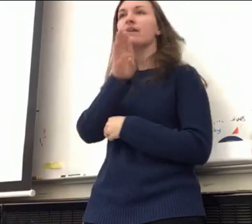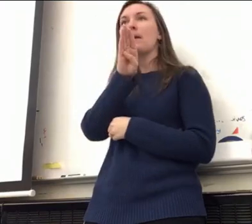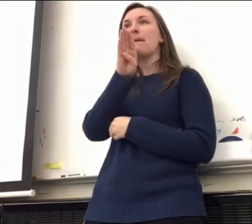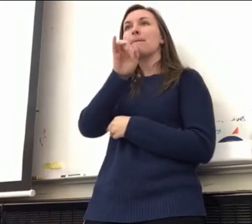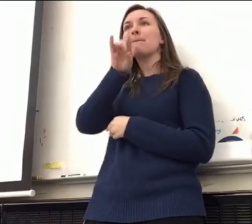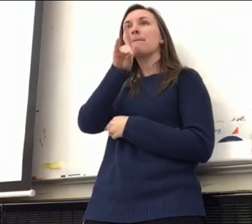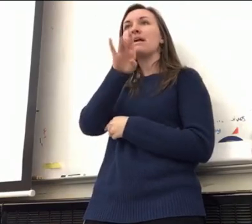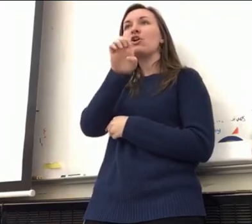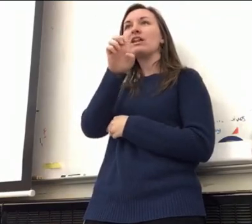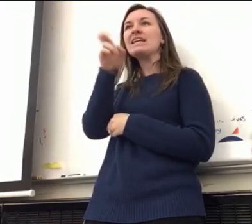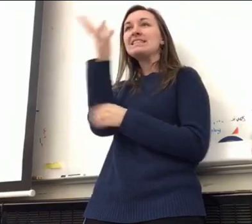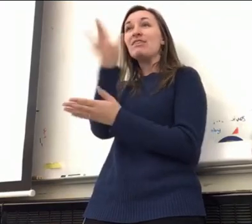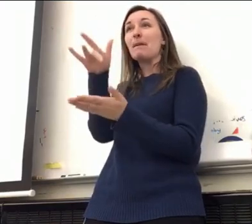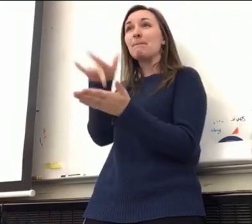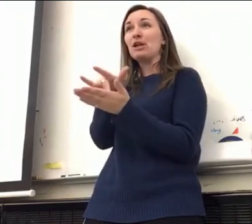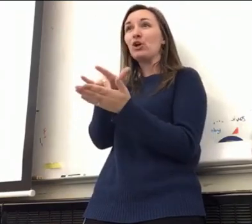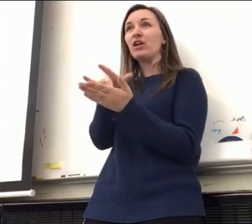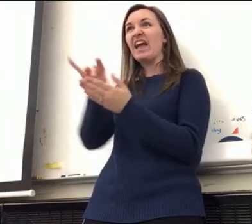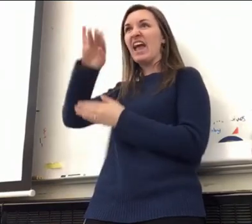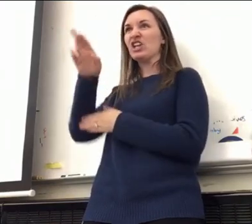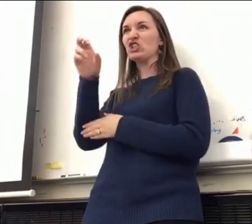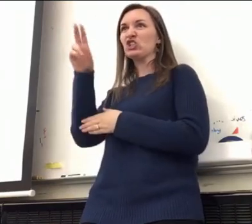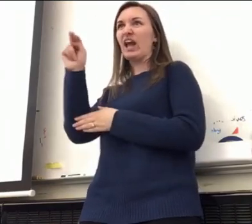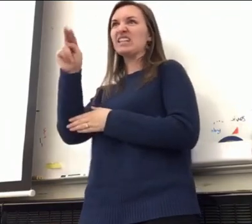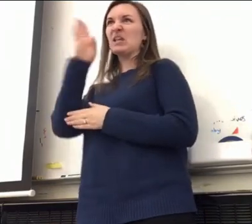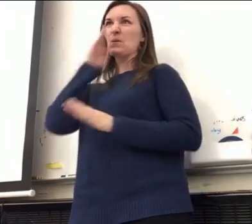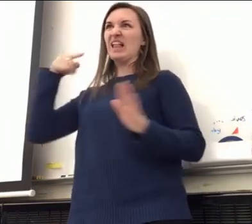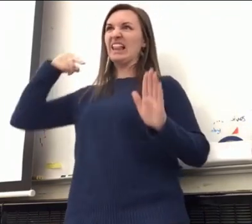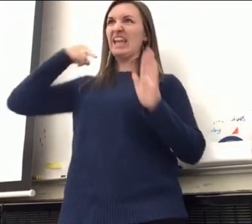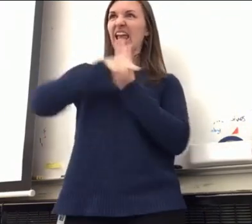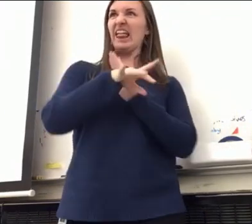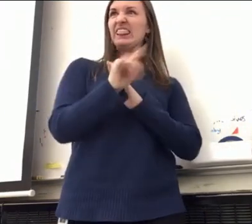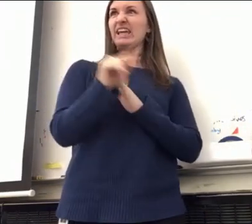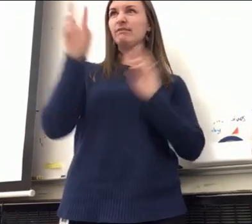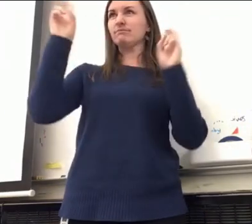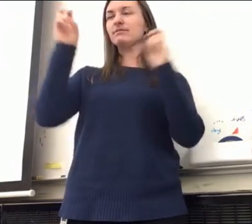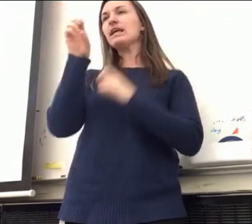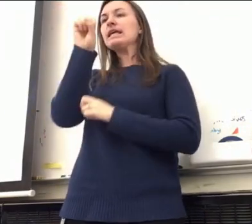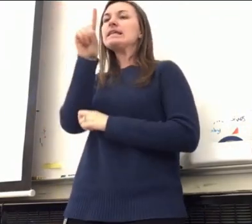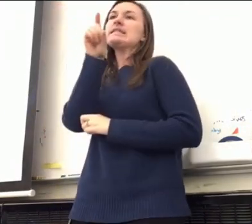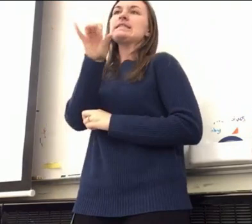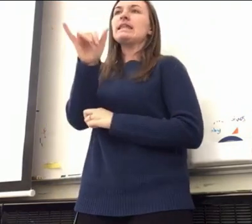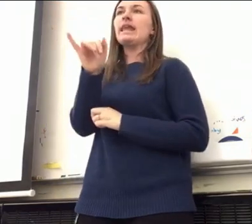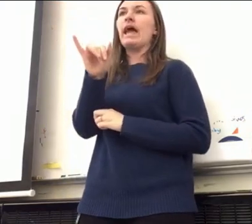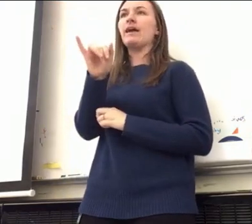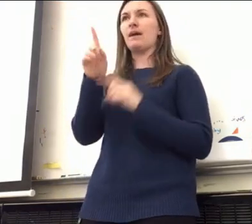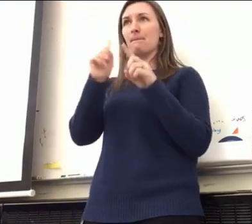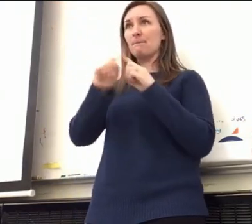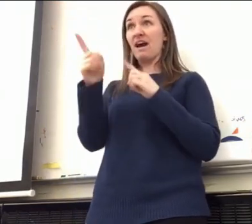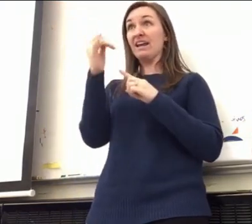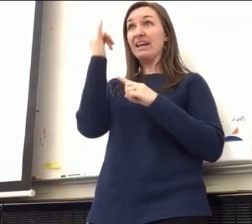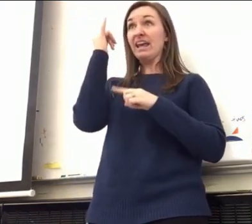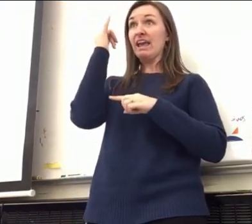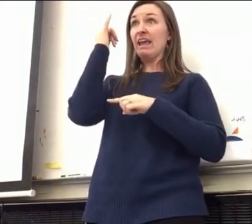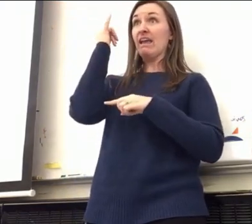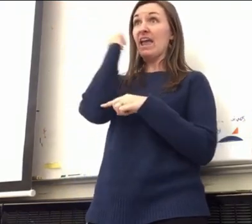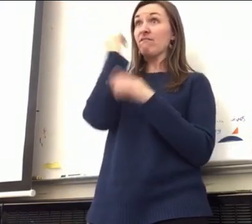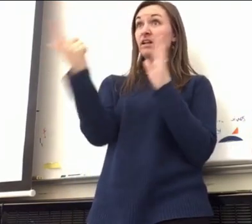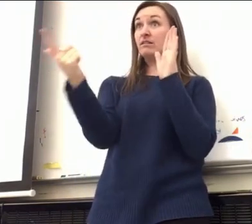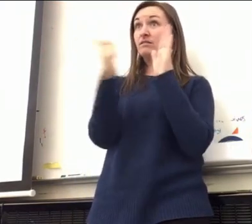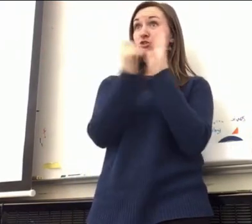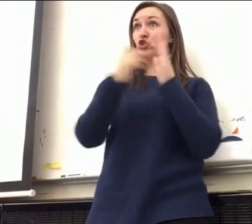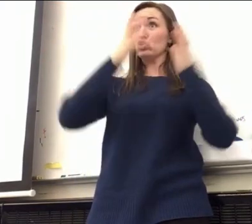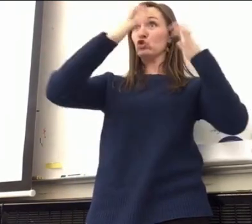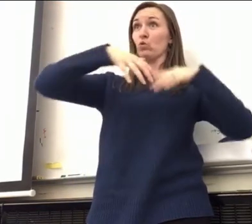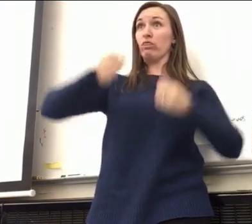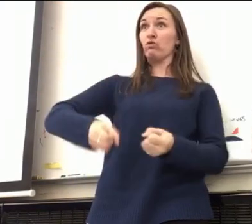and he is going to, as Andrew Jackson, is going to slay it. But how can you slay something that cannot be destroyed? For example, this is like the